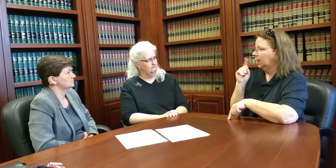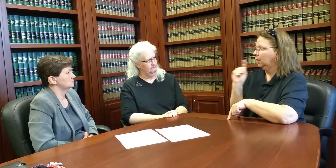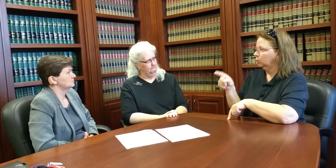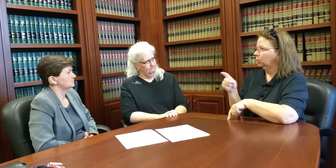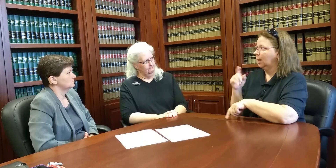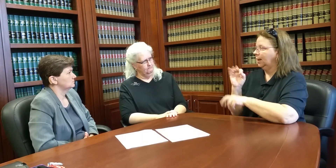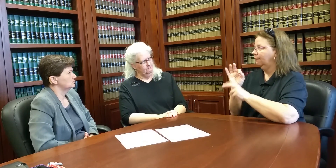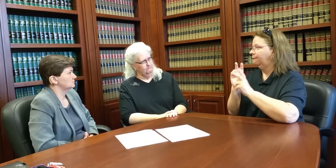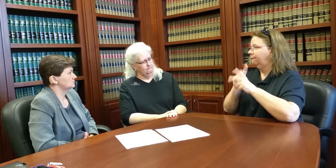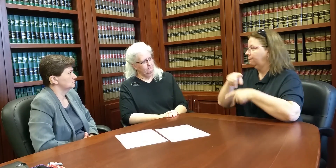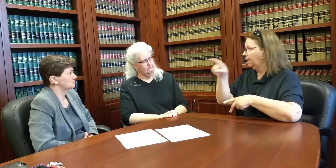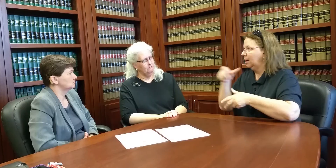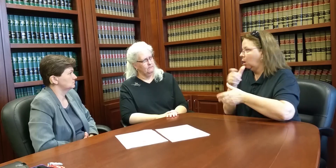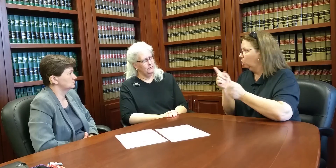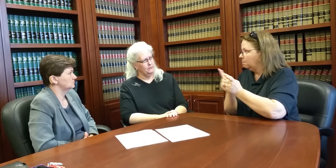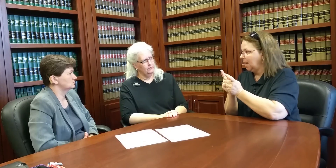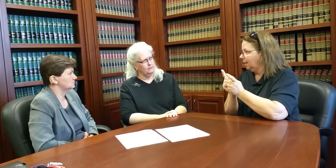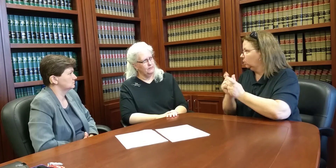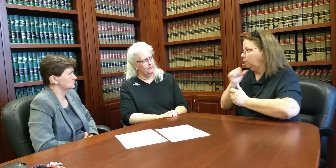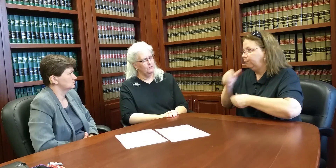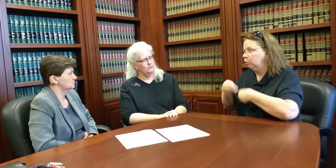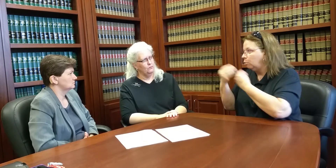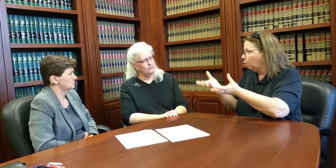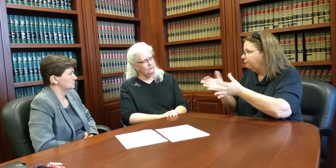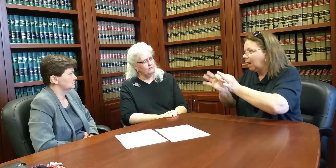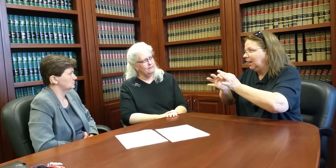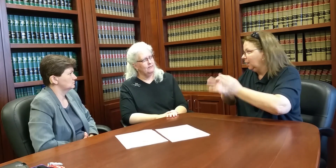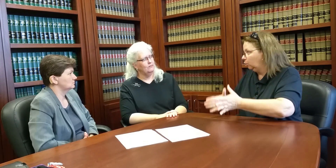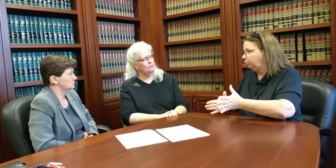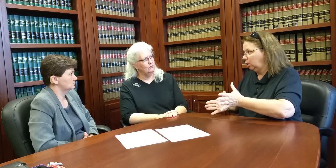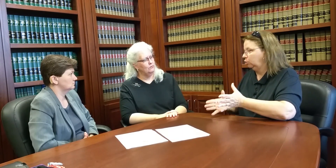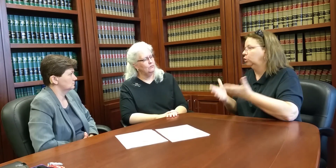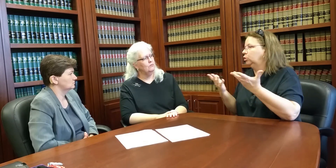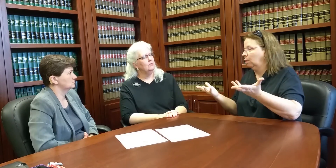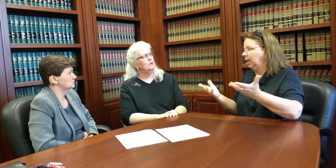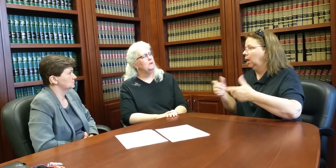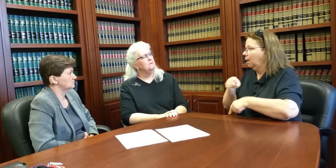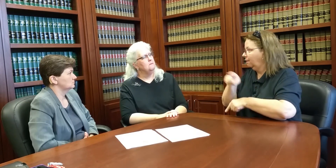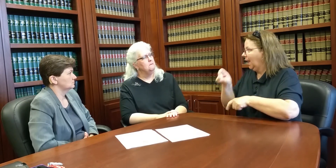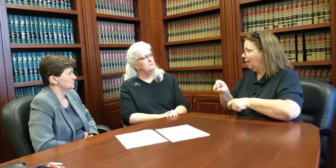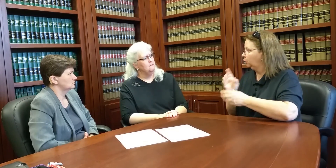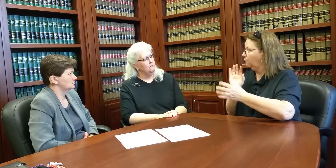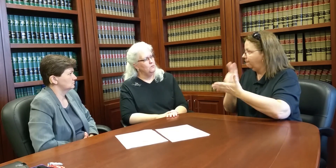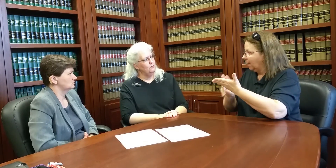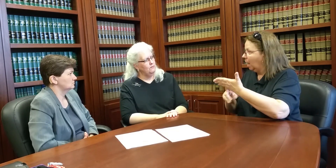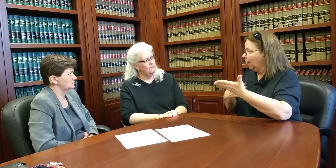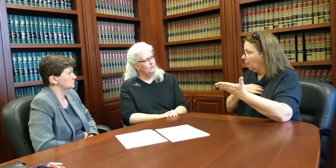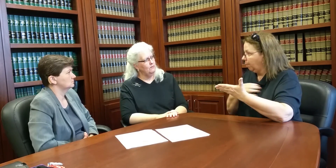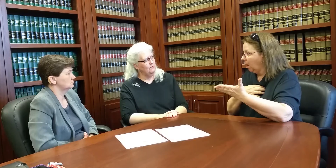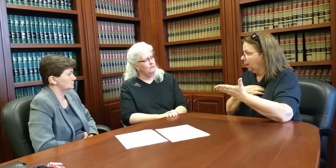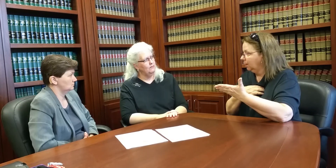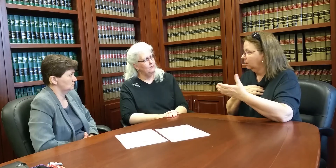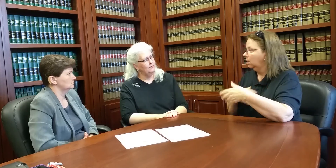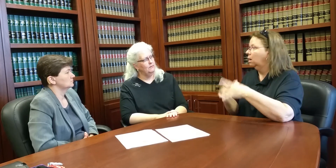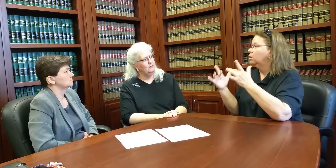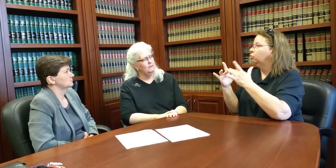Understand you, they don't met with those profile against the privilege, so they have to file a complaint